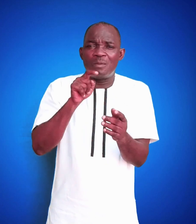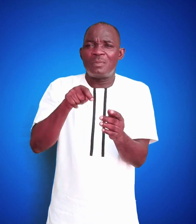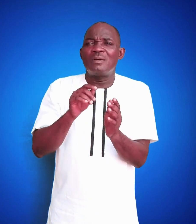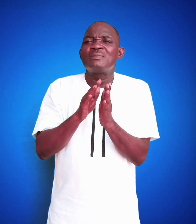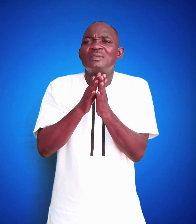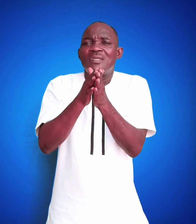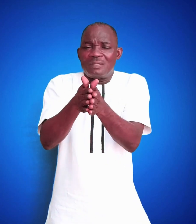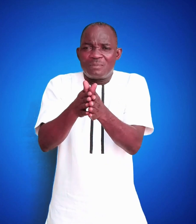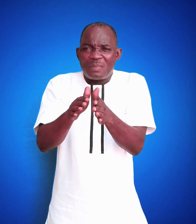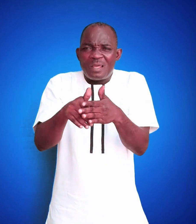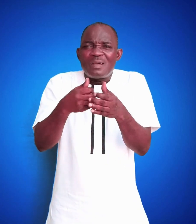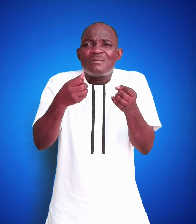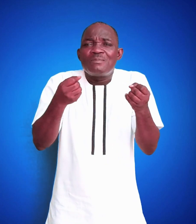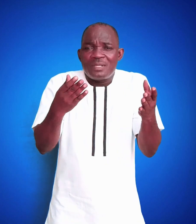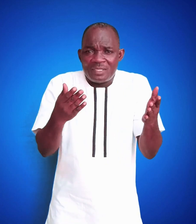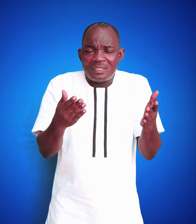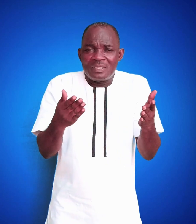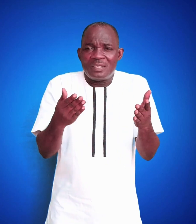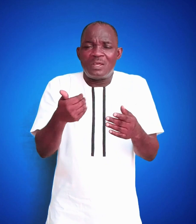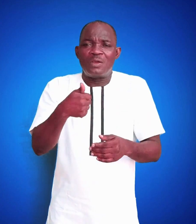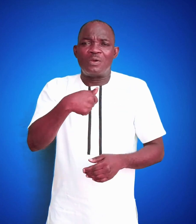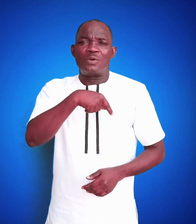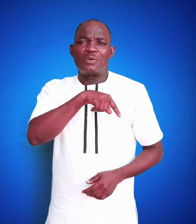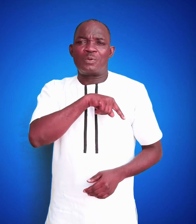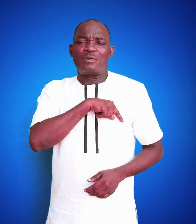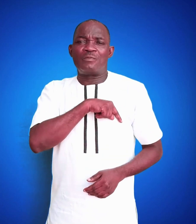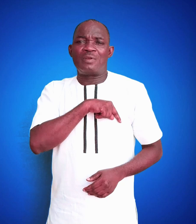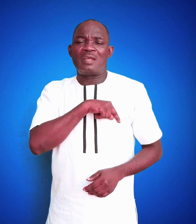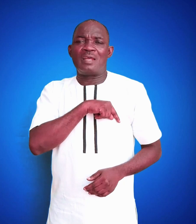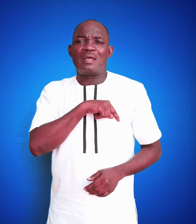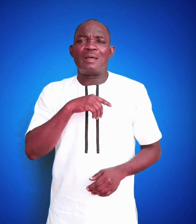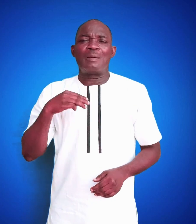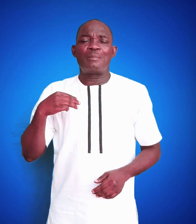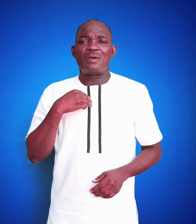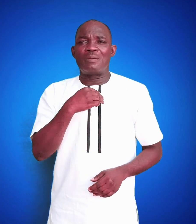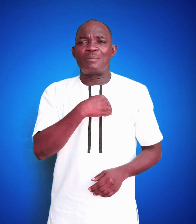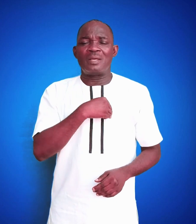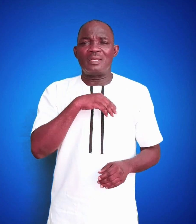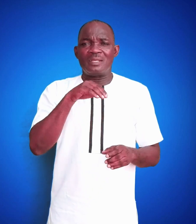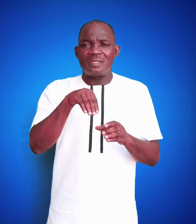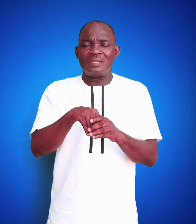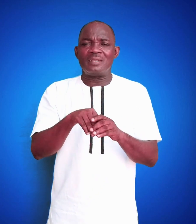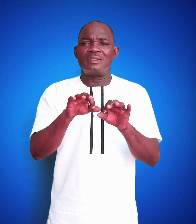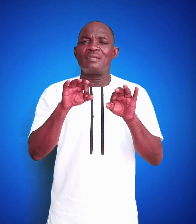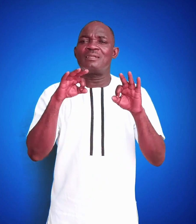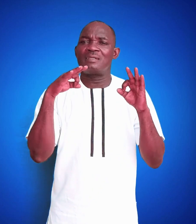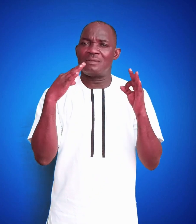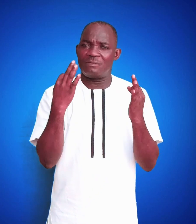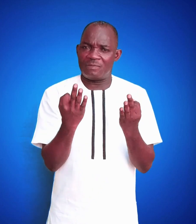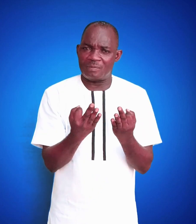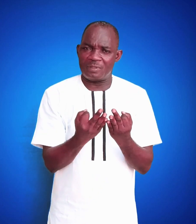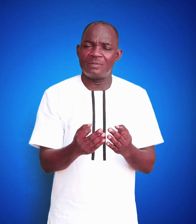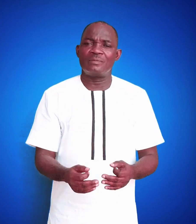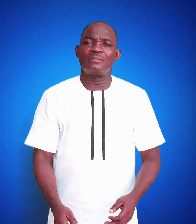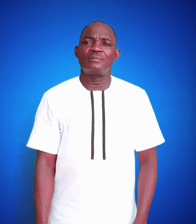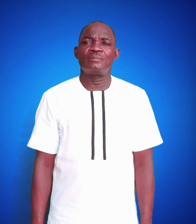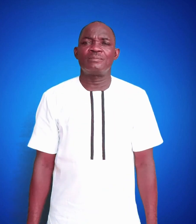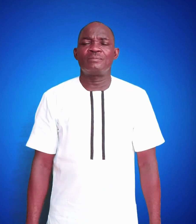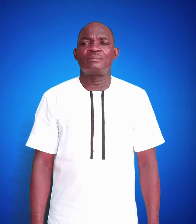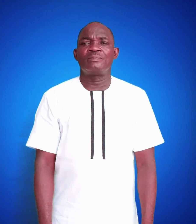ask how many eligible beneficiaries are in your family.